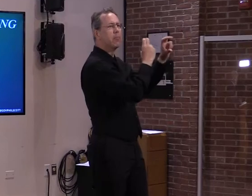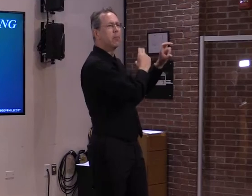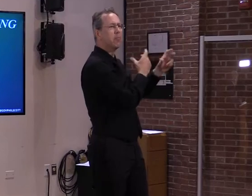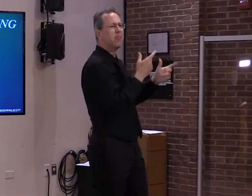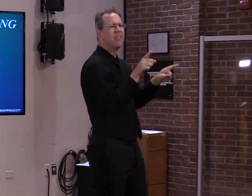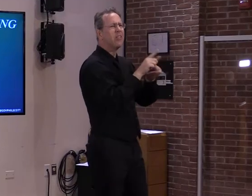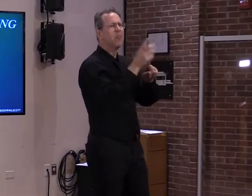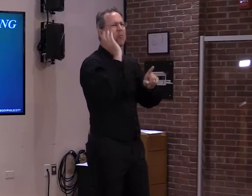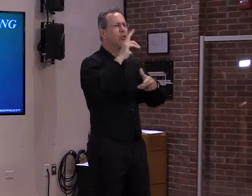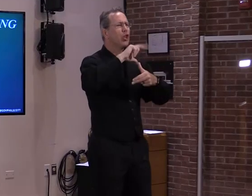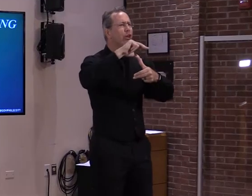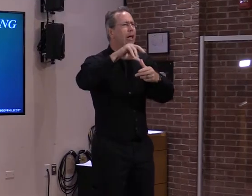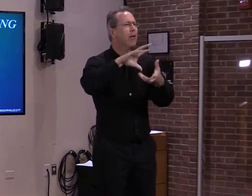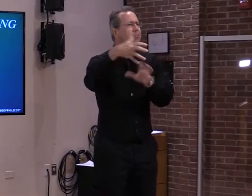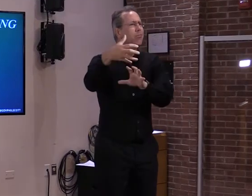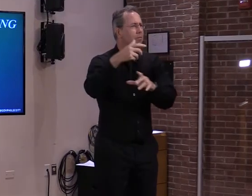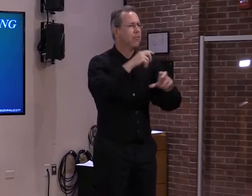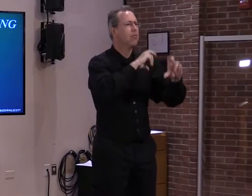Okay, thank you very much.